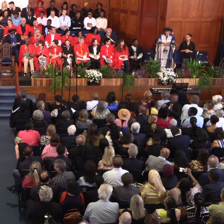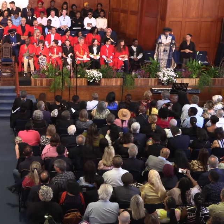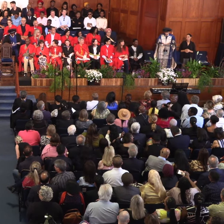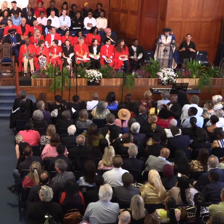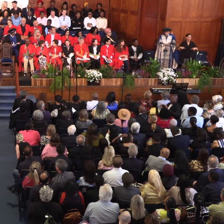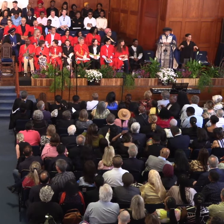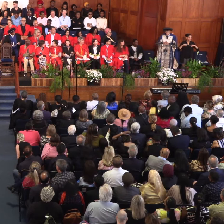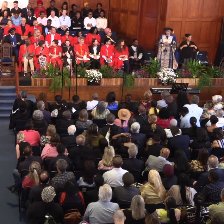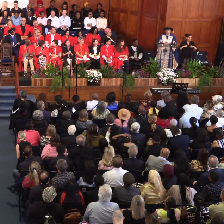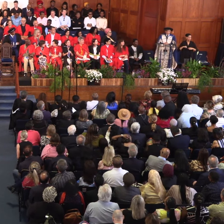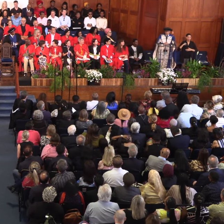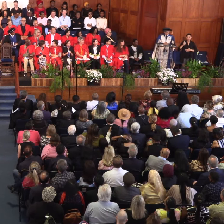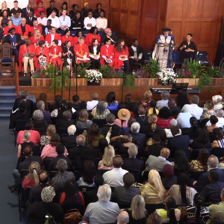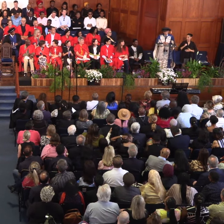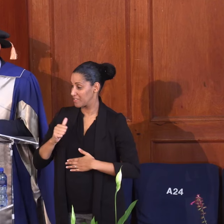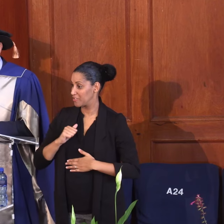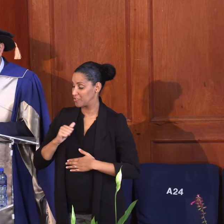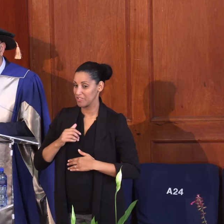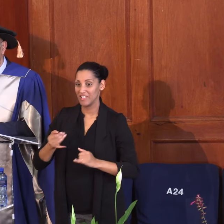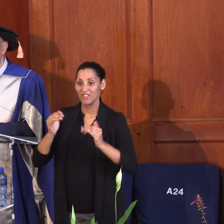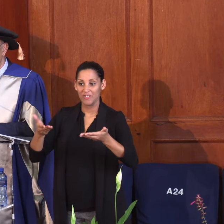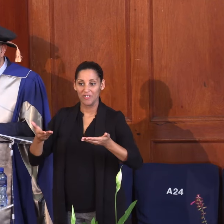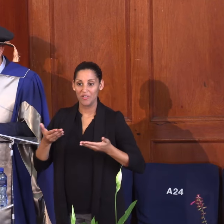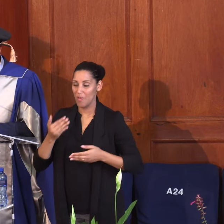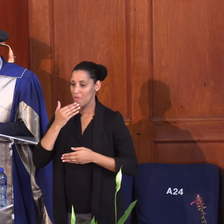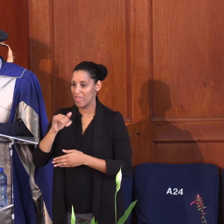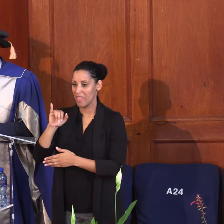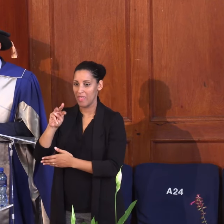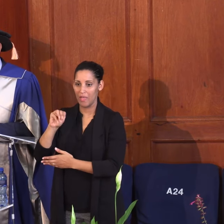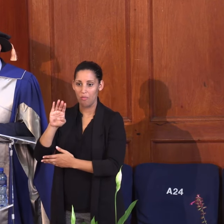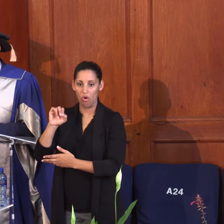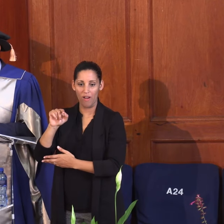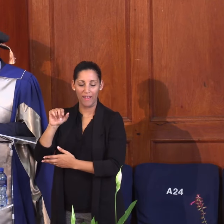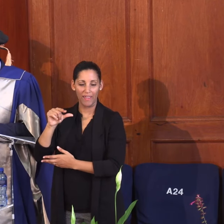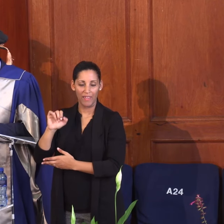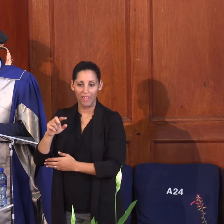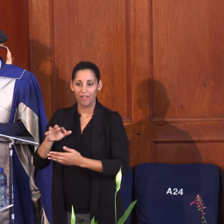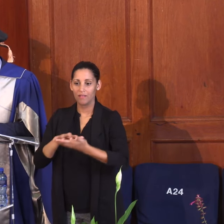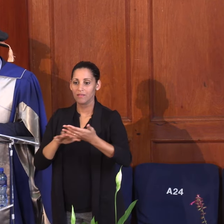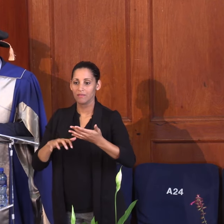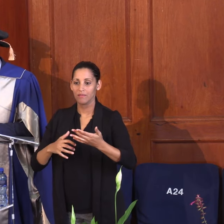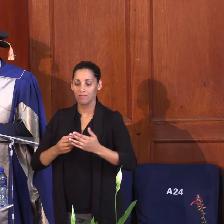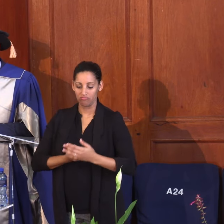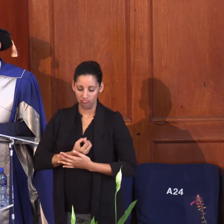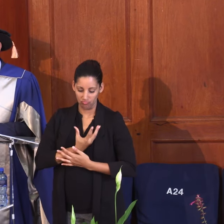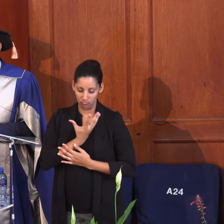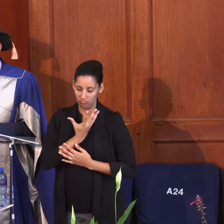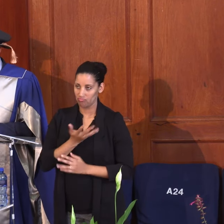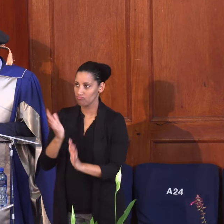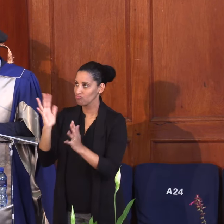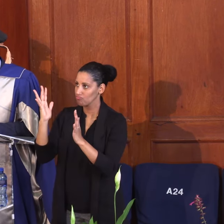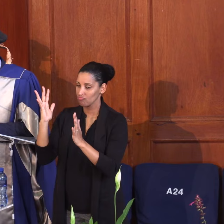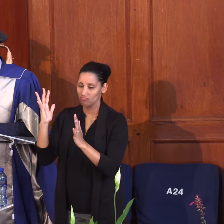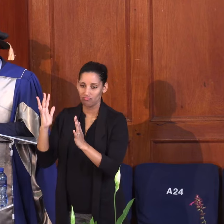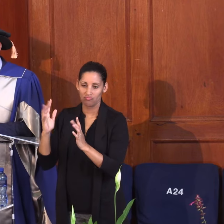Just been privileged to be addressed by an Imbongi, a composer and an orator of poems of praise.